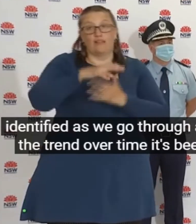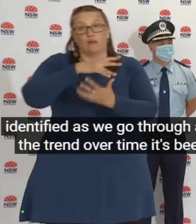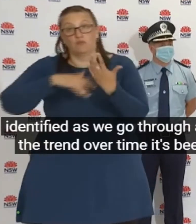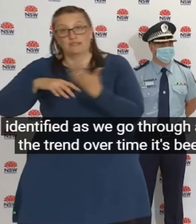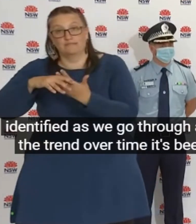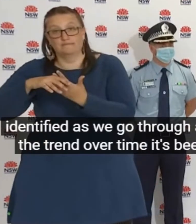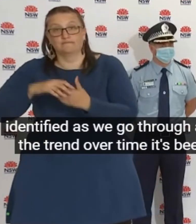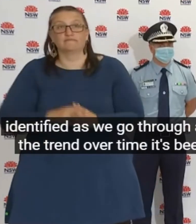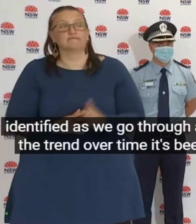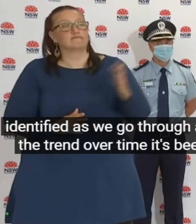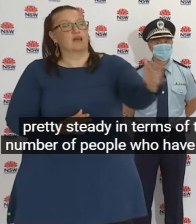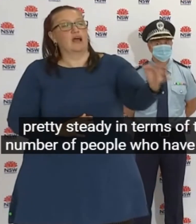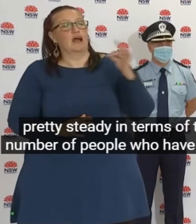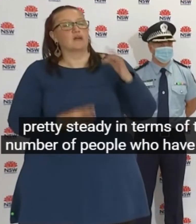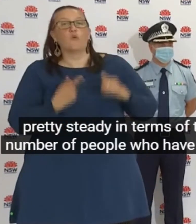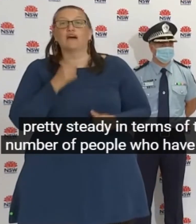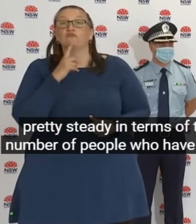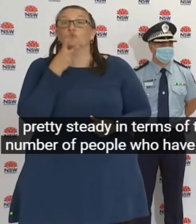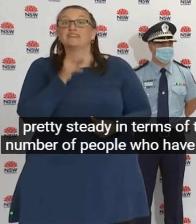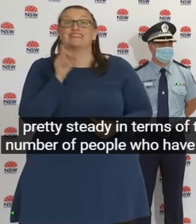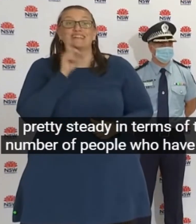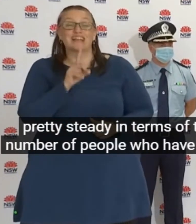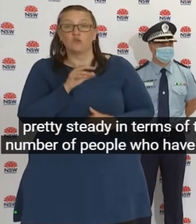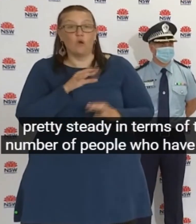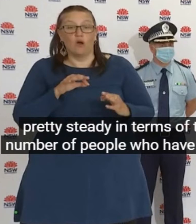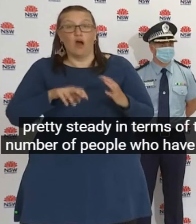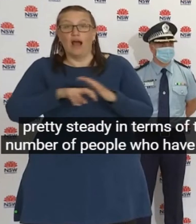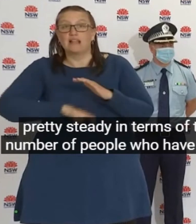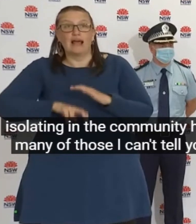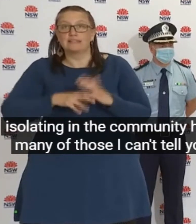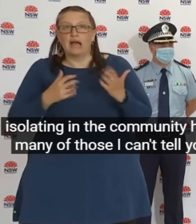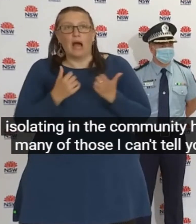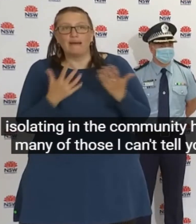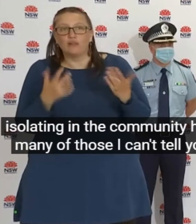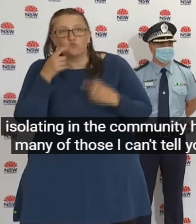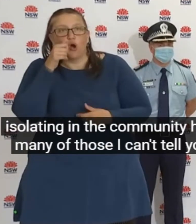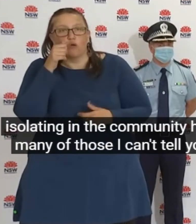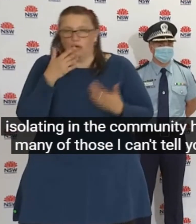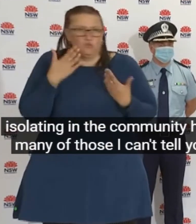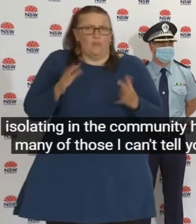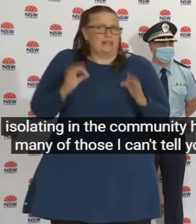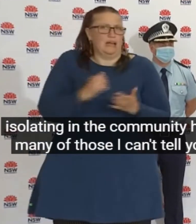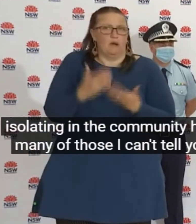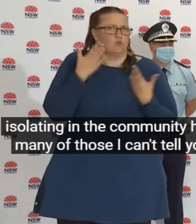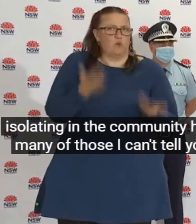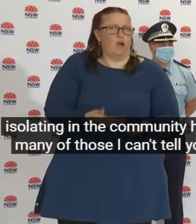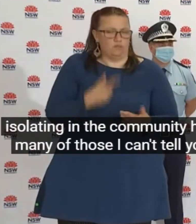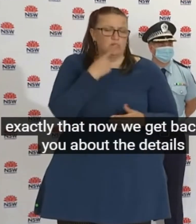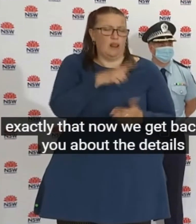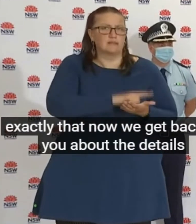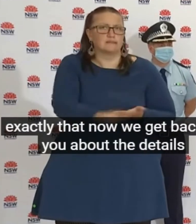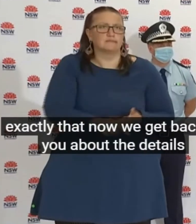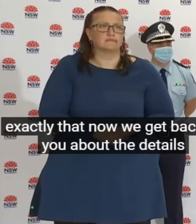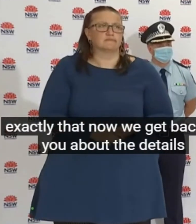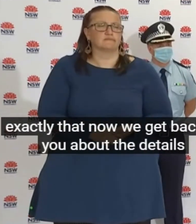those 120 were isolating? I can't tell you exactly that now. We can get back to you about the details. Dr. McAnulty, can you please confirm